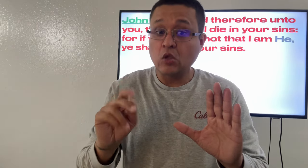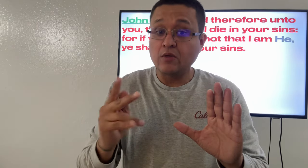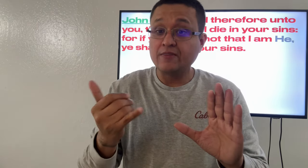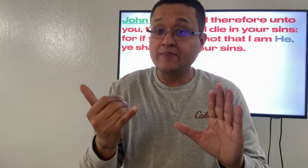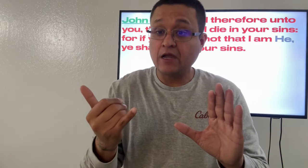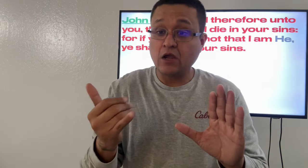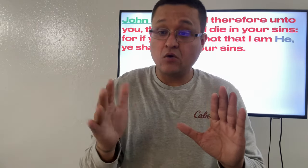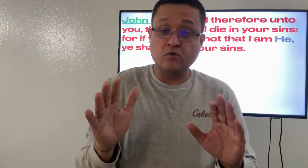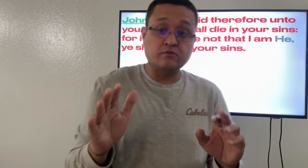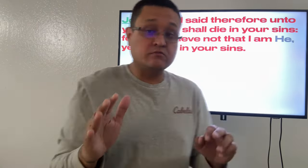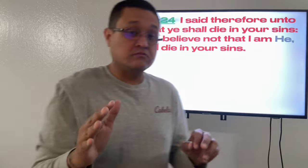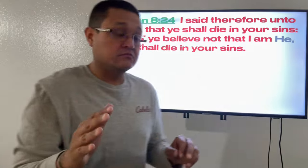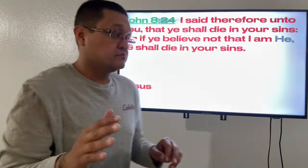Okay, so now.